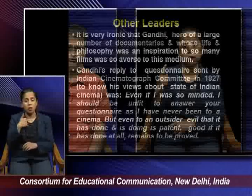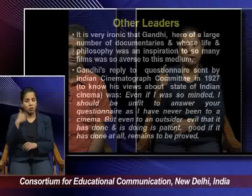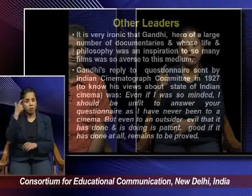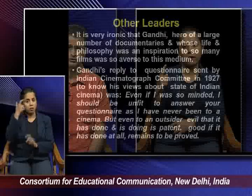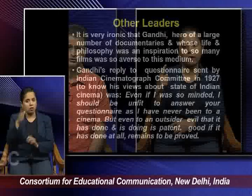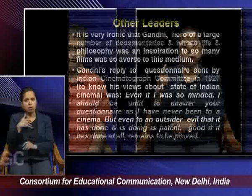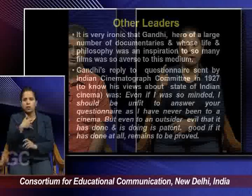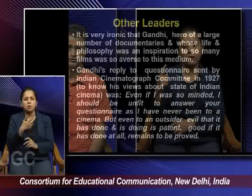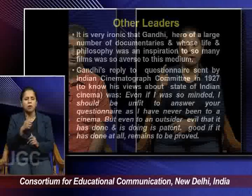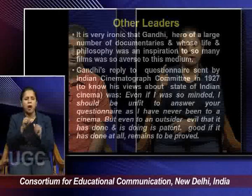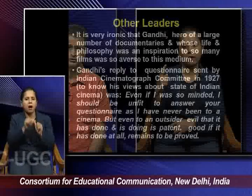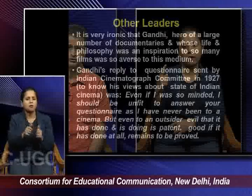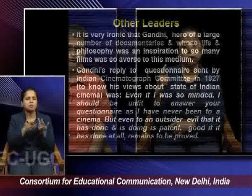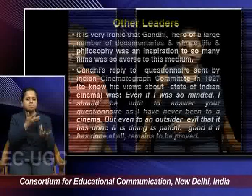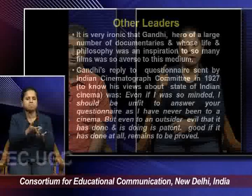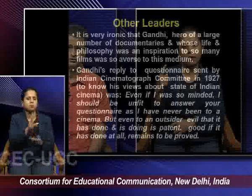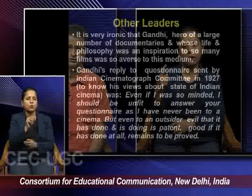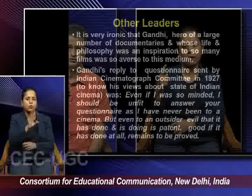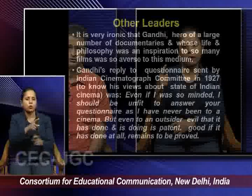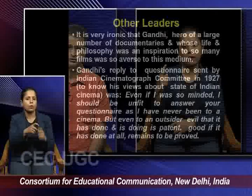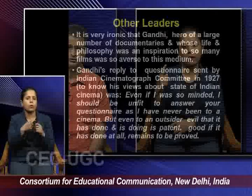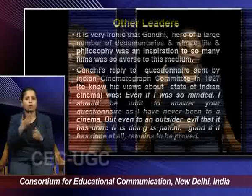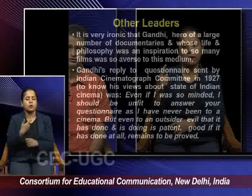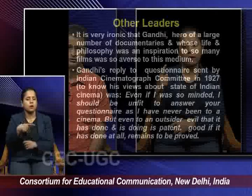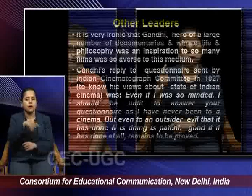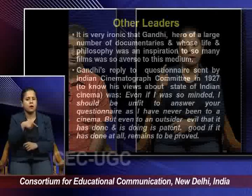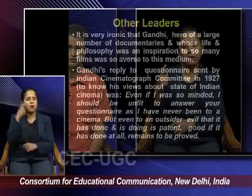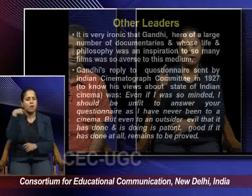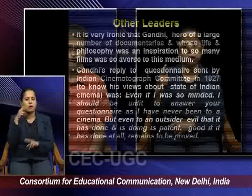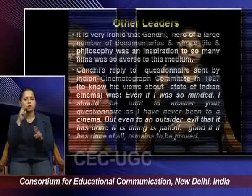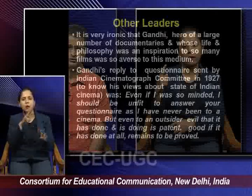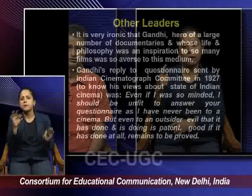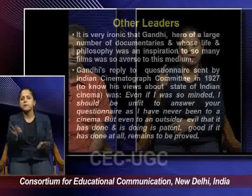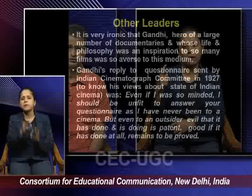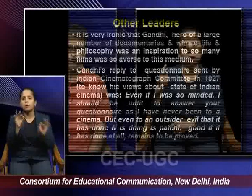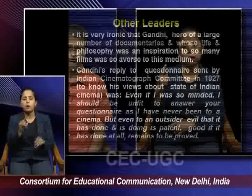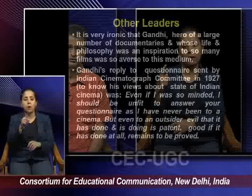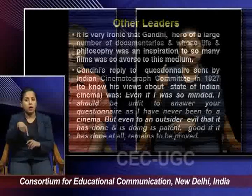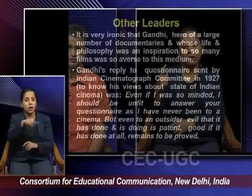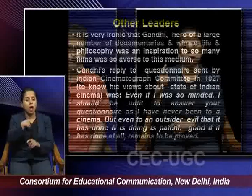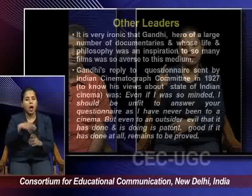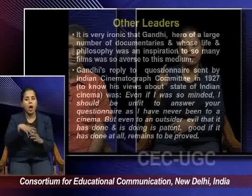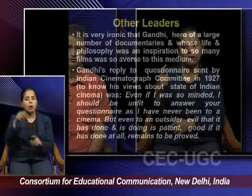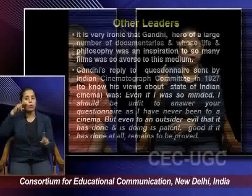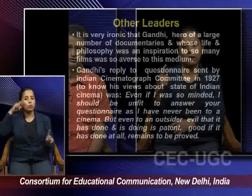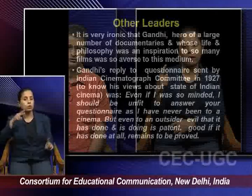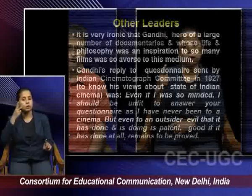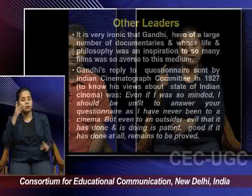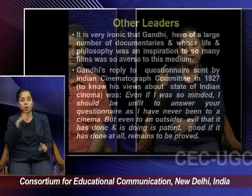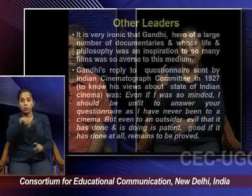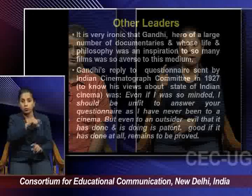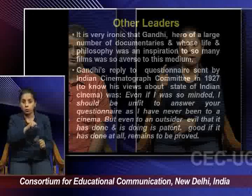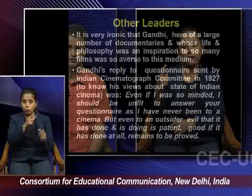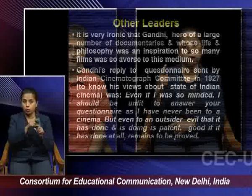should be unfit to answer your questionnaire, as I have never been to a cinema. But even to an outsider, evil that it has done